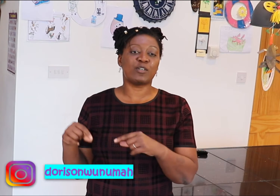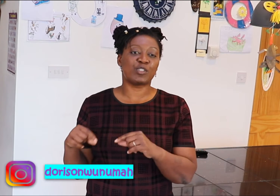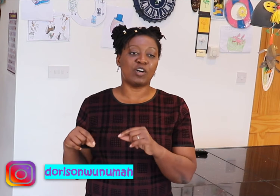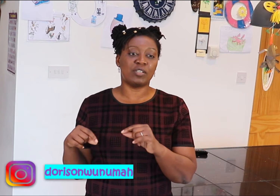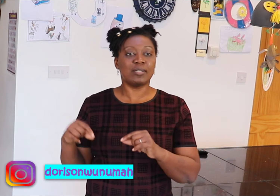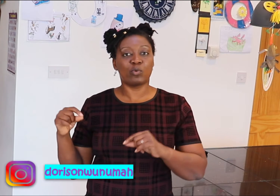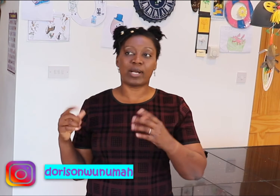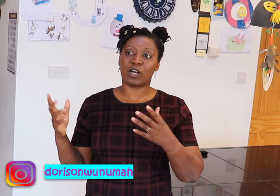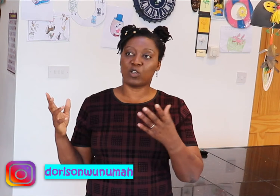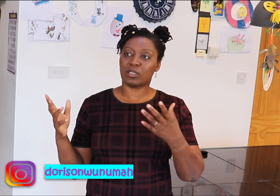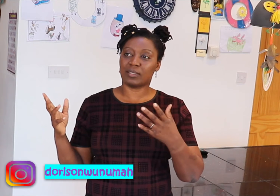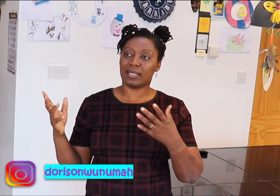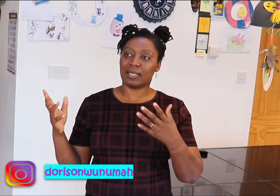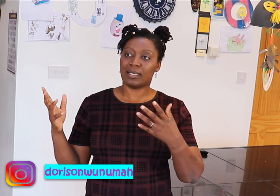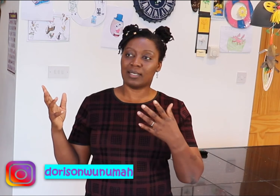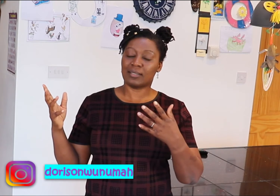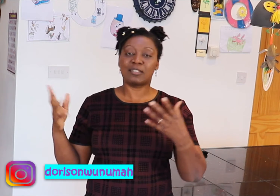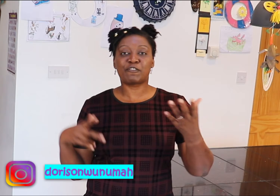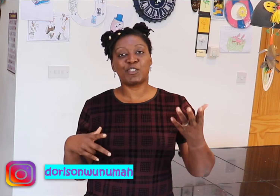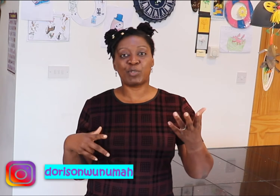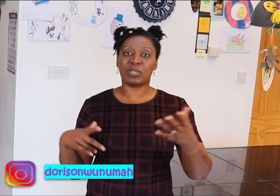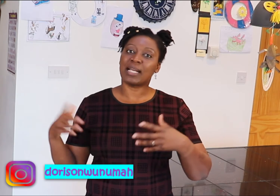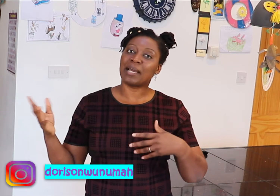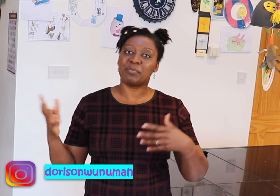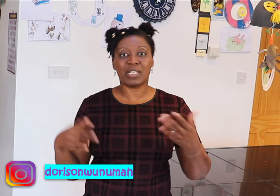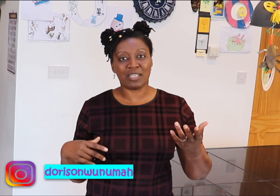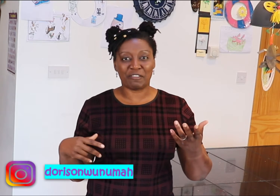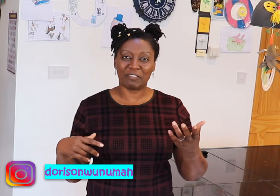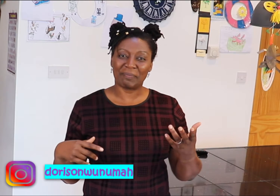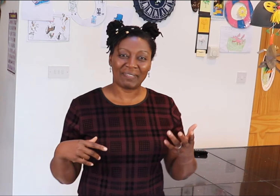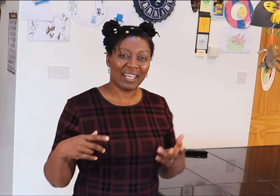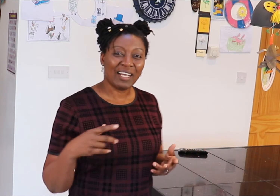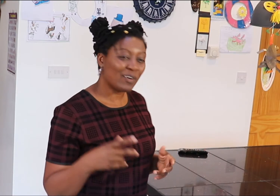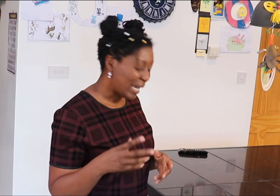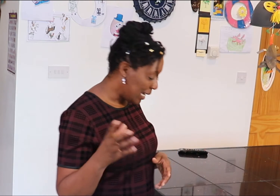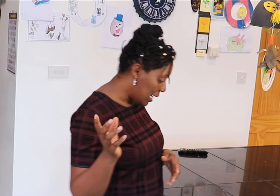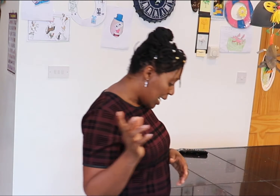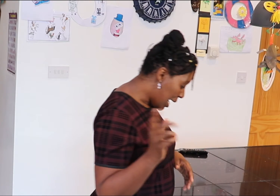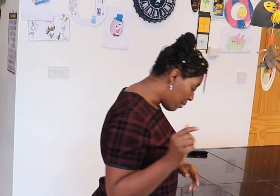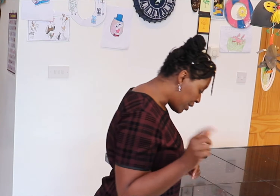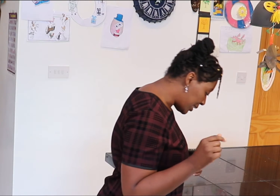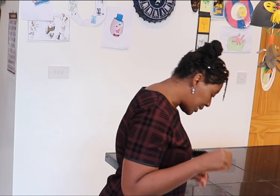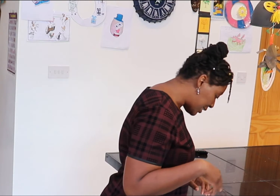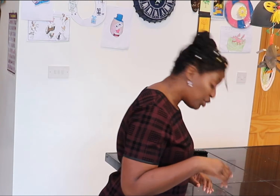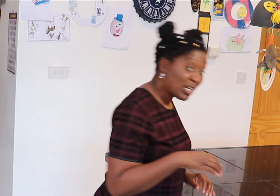details on what I call the difference between Adam and Eve. Okay, this is